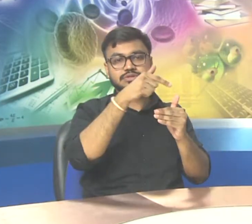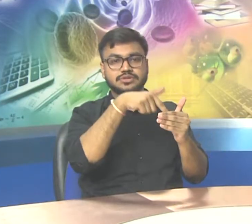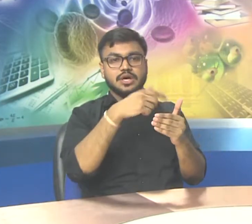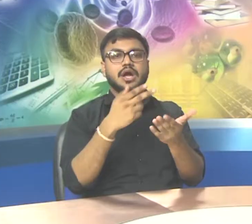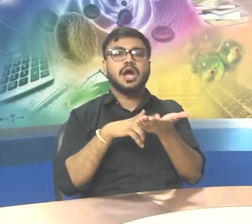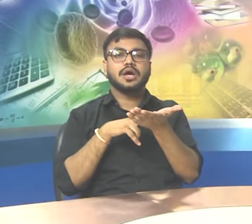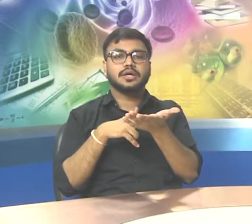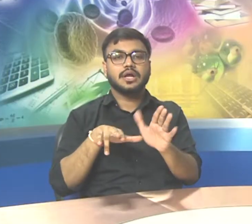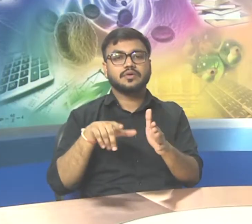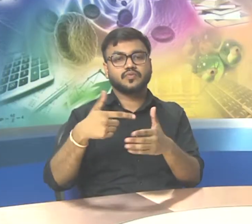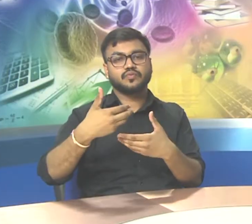body.